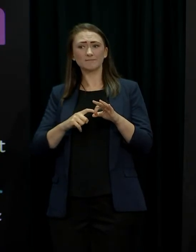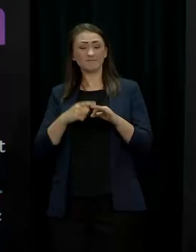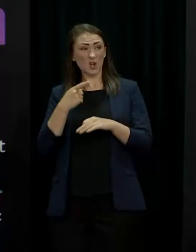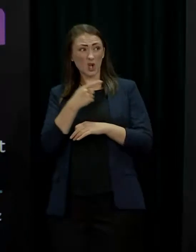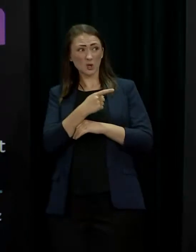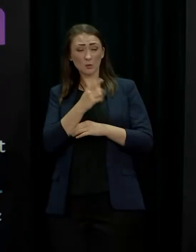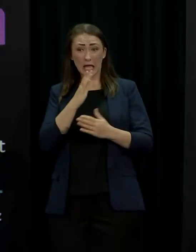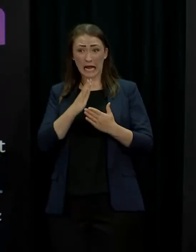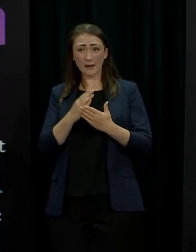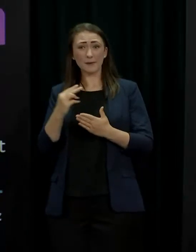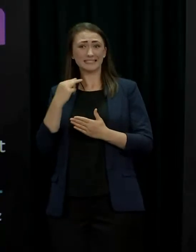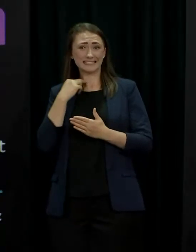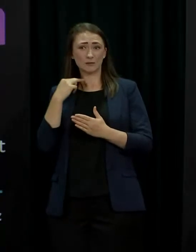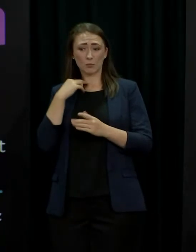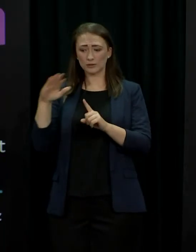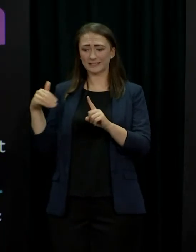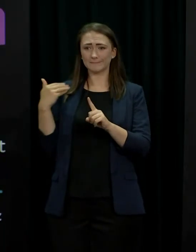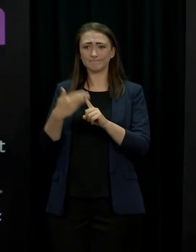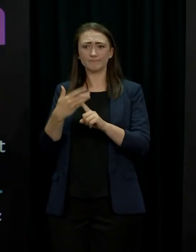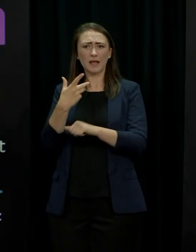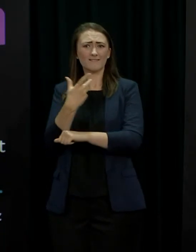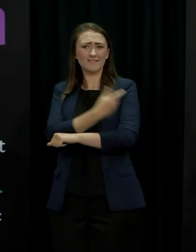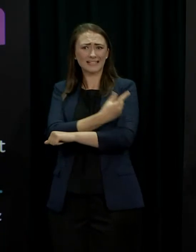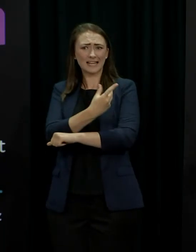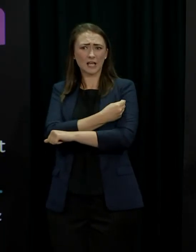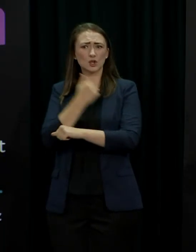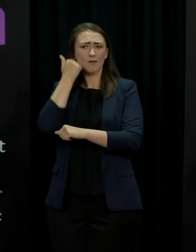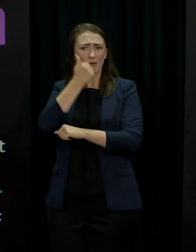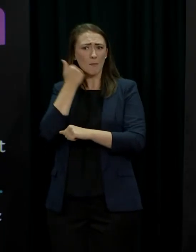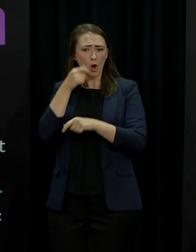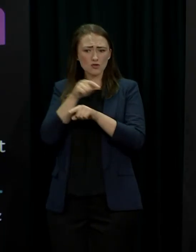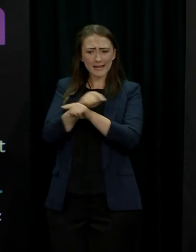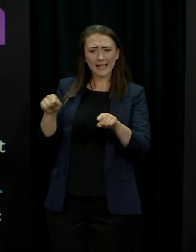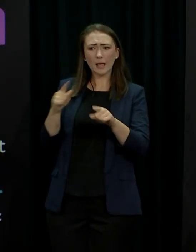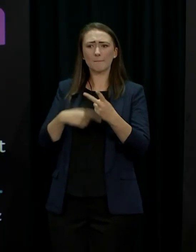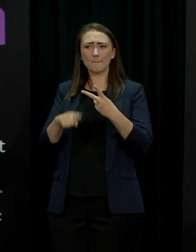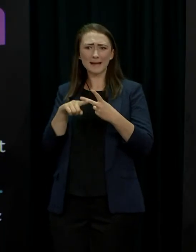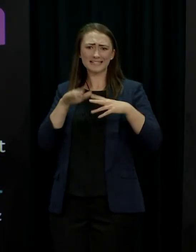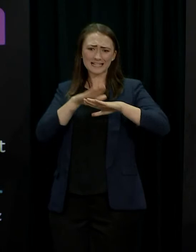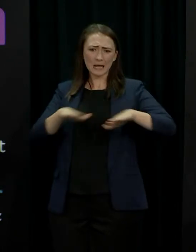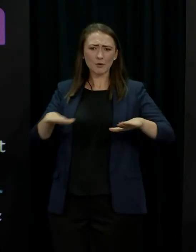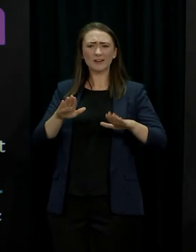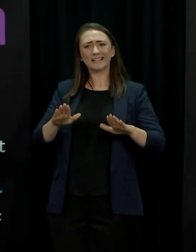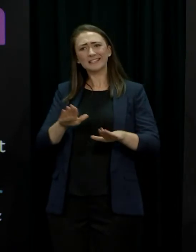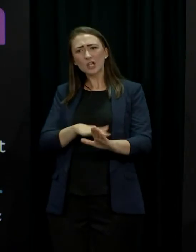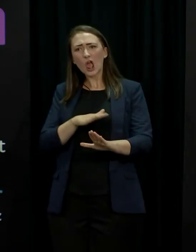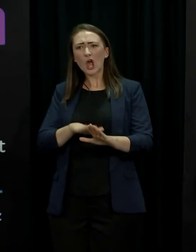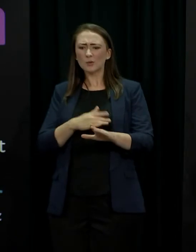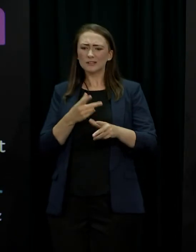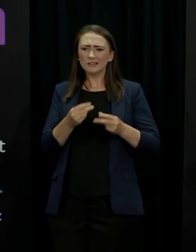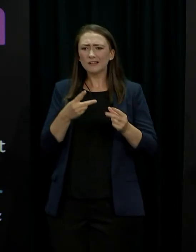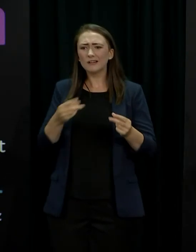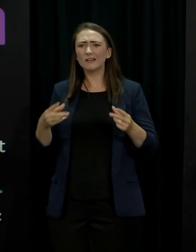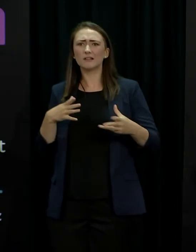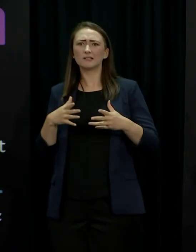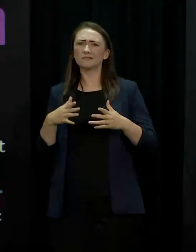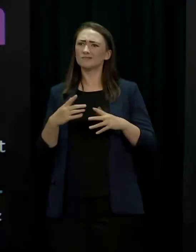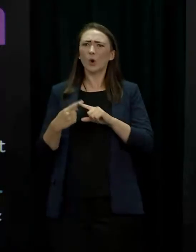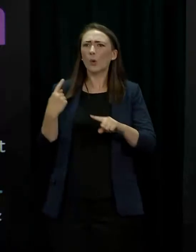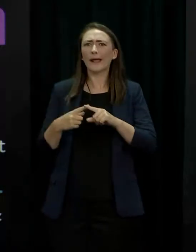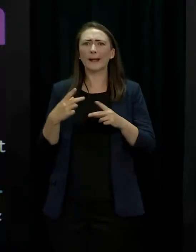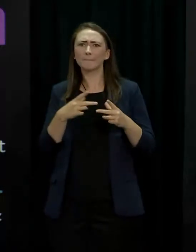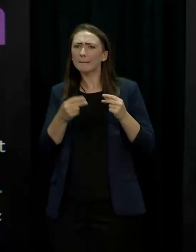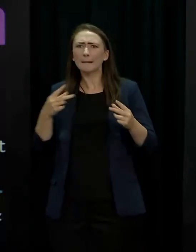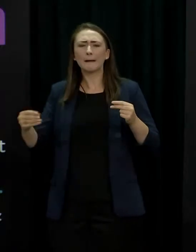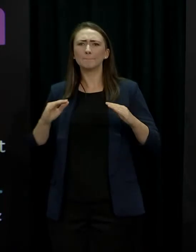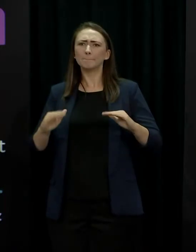Māori and the slow vaccination rate by our tamariki? So you've heard me say this before, and I will just